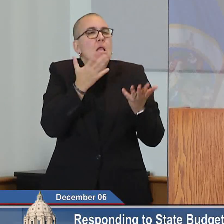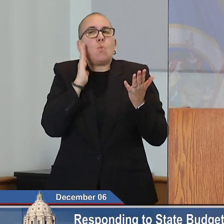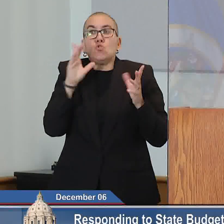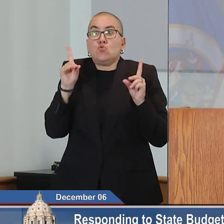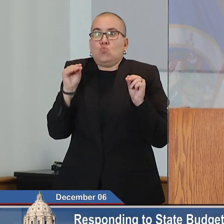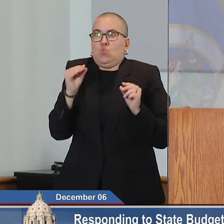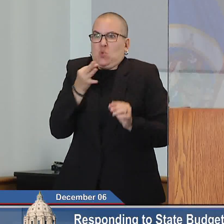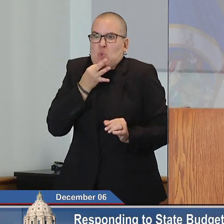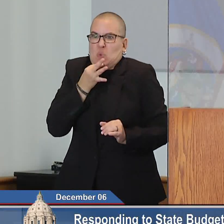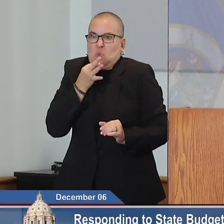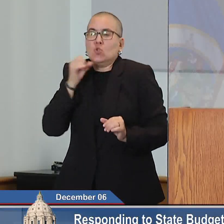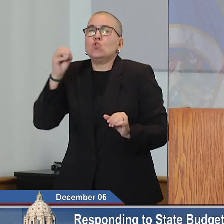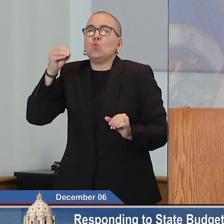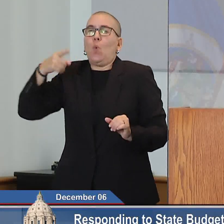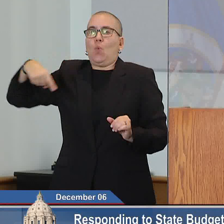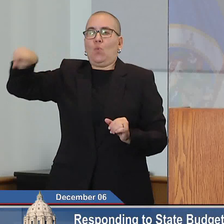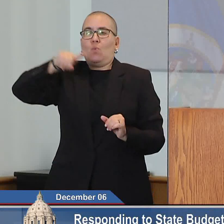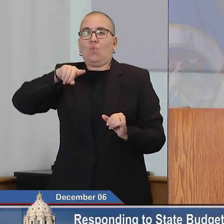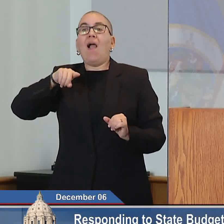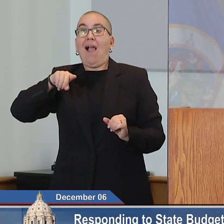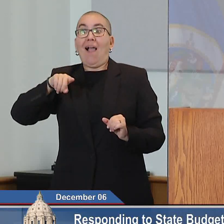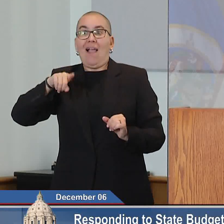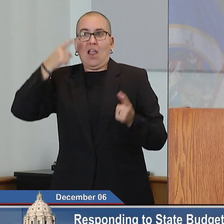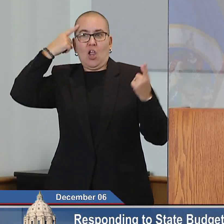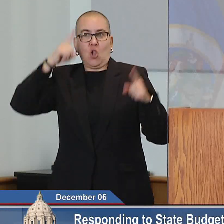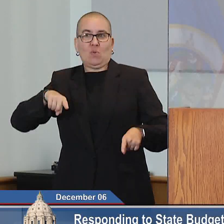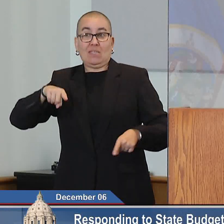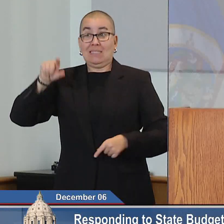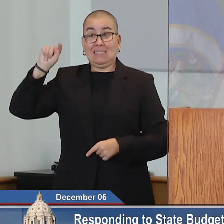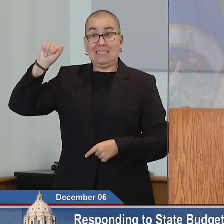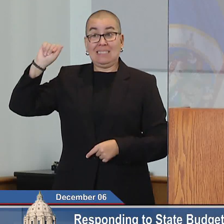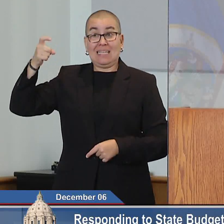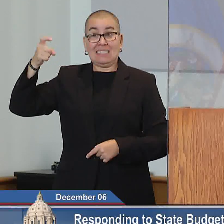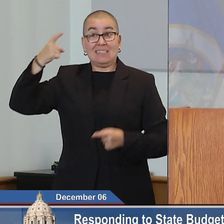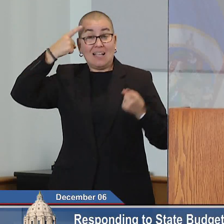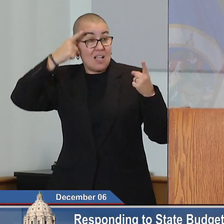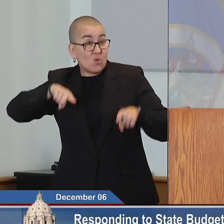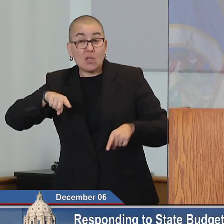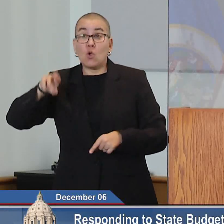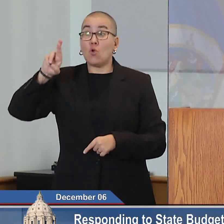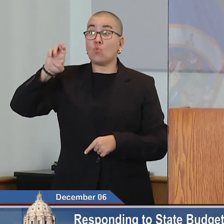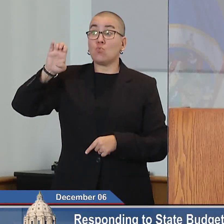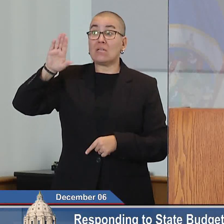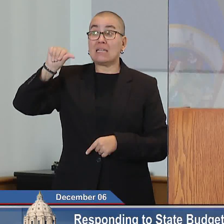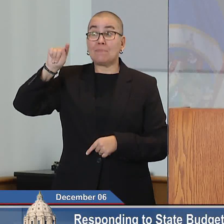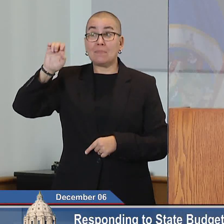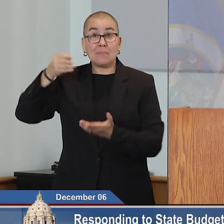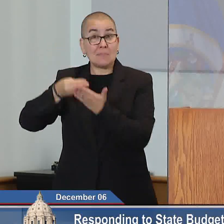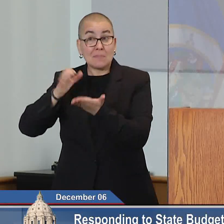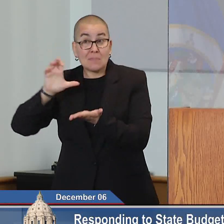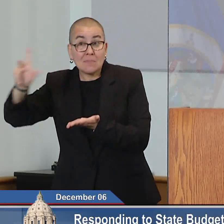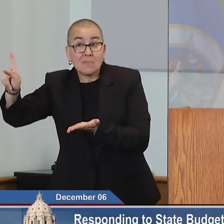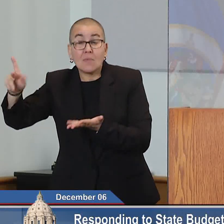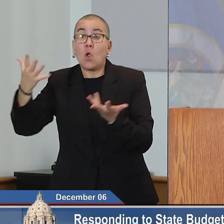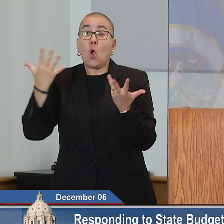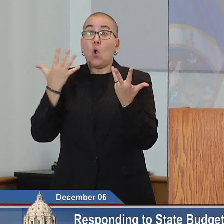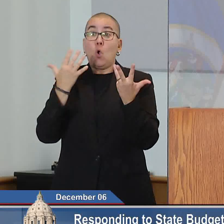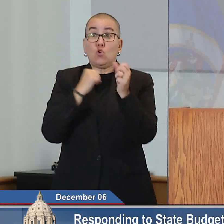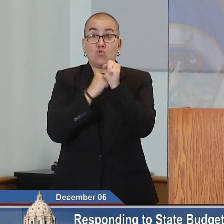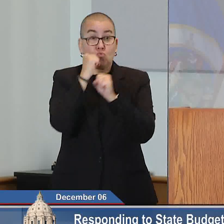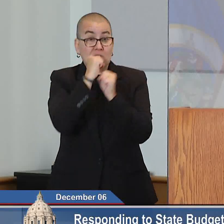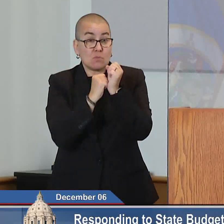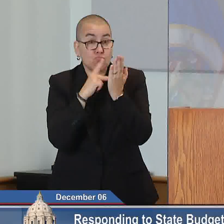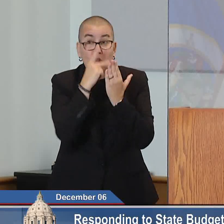tax conformity or maybe the rebate checks or construction projects paid for with cash?